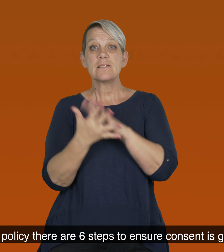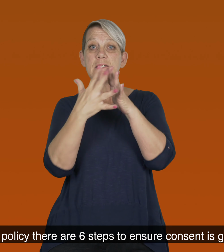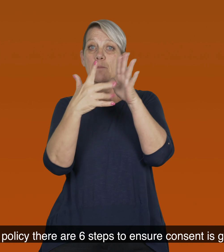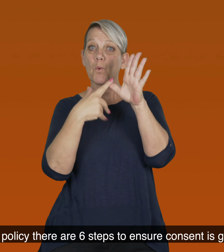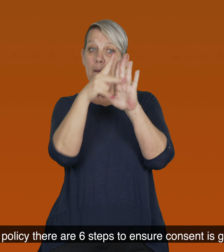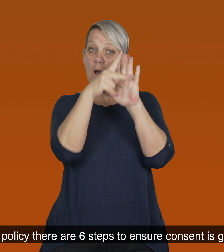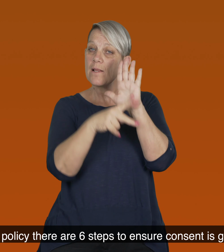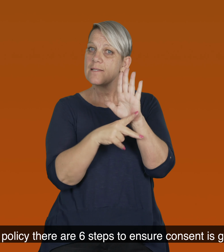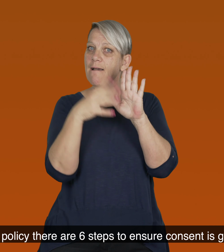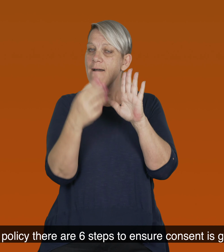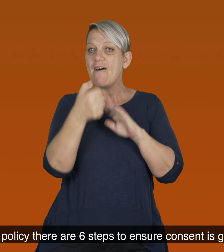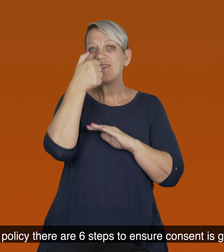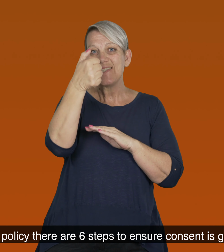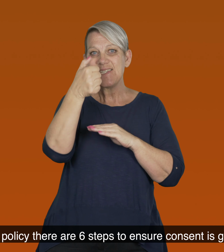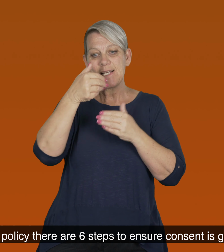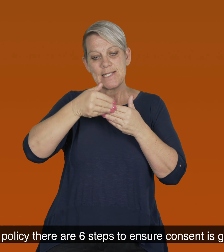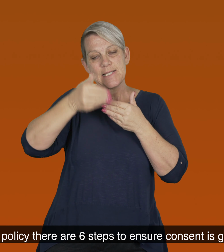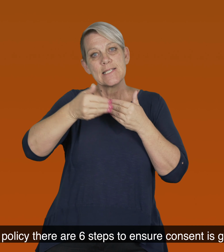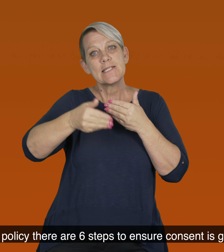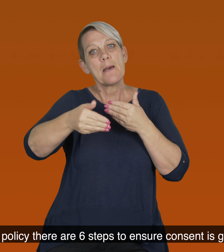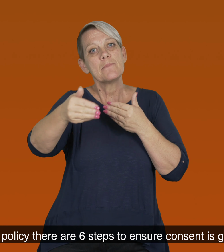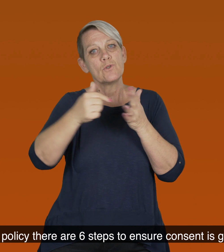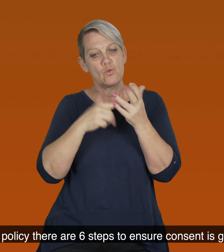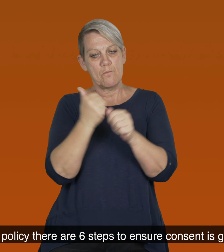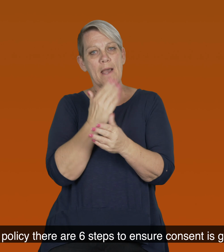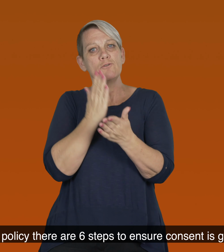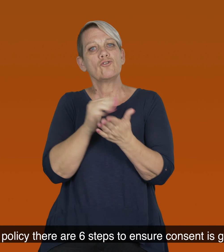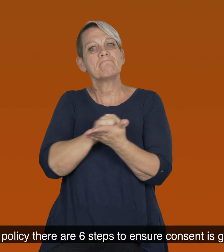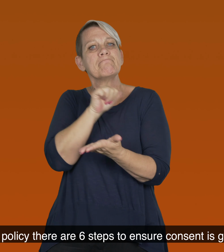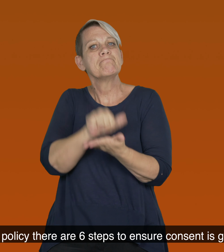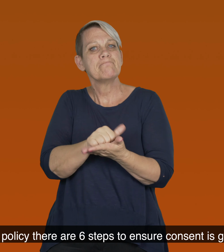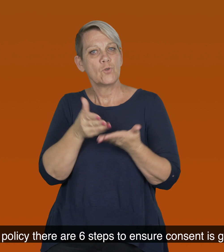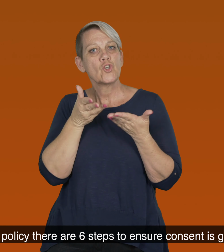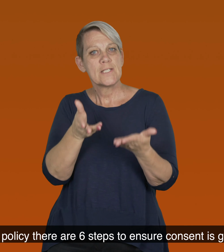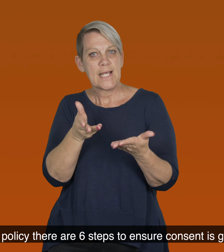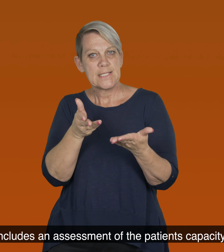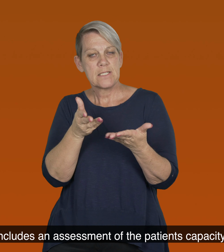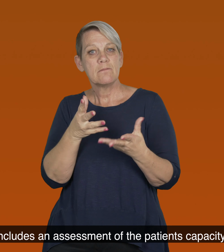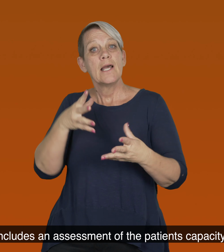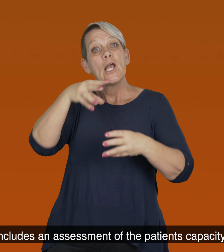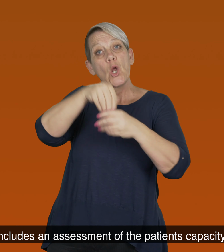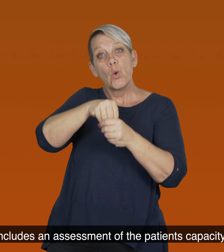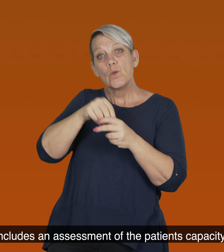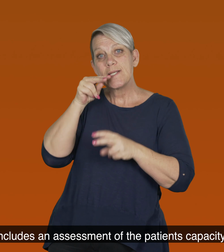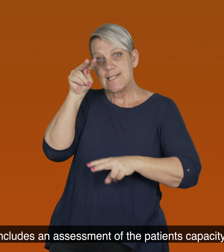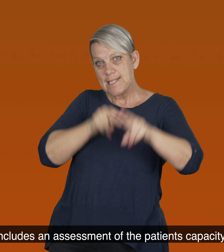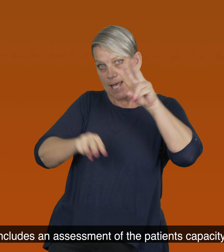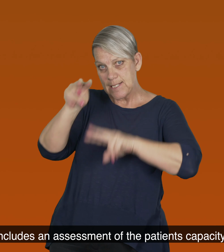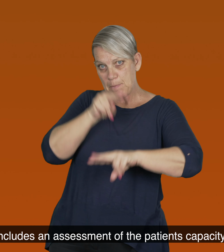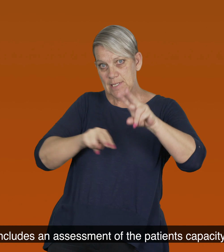Under WA policy, there are 6 steps to ensure consent is given. This includes an assessment of the